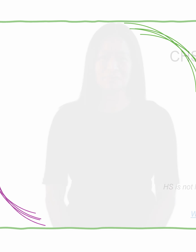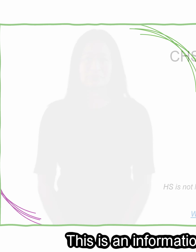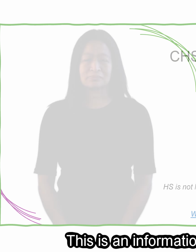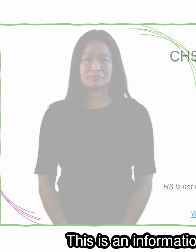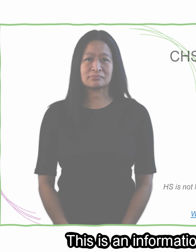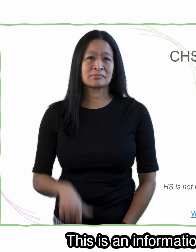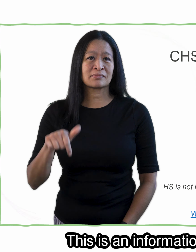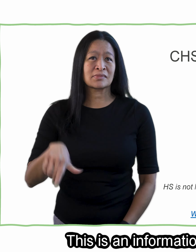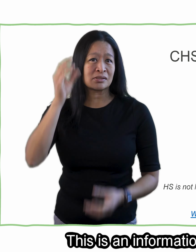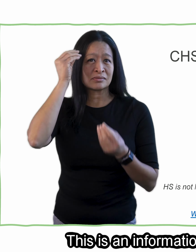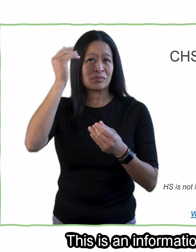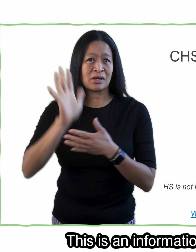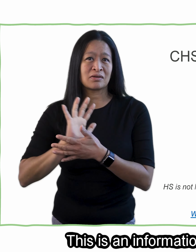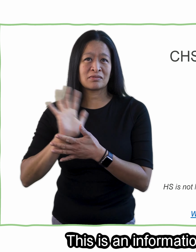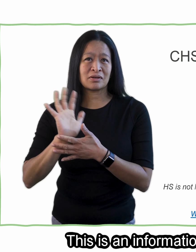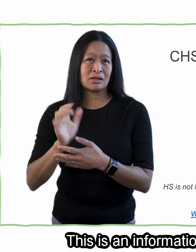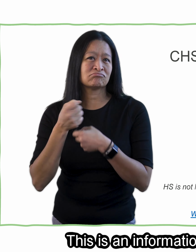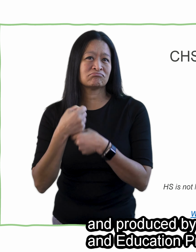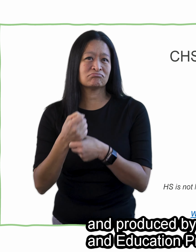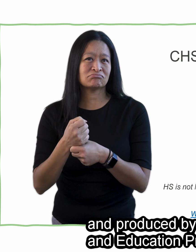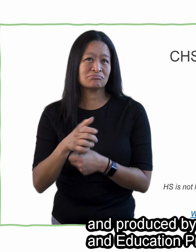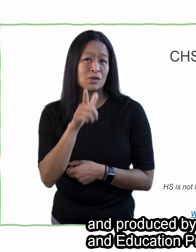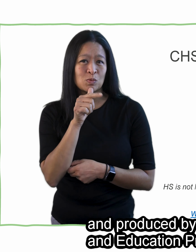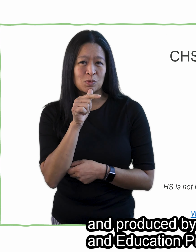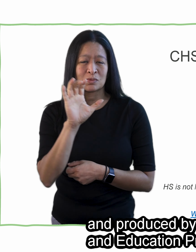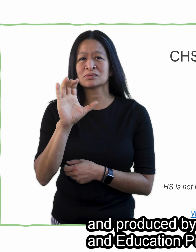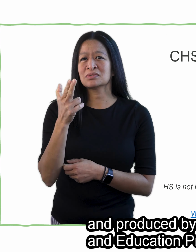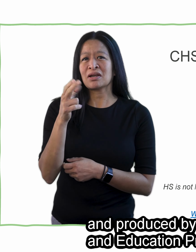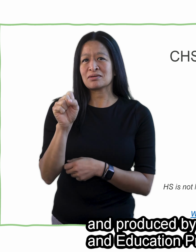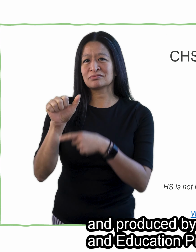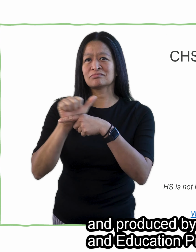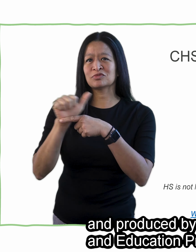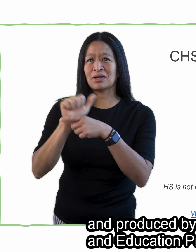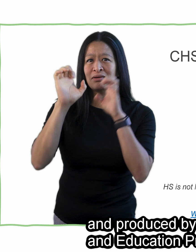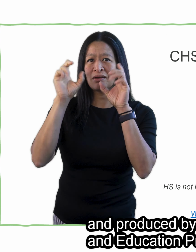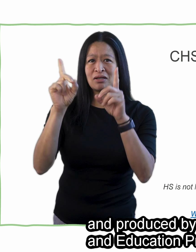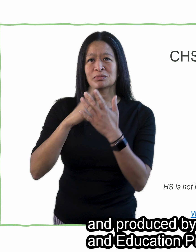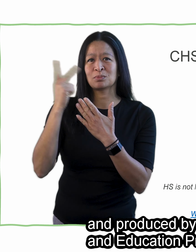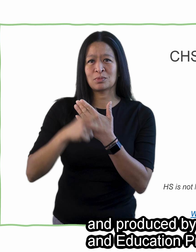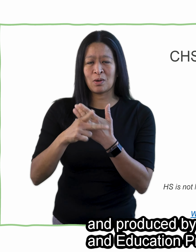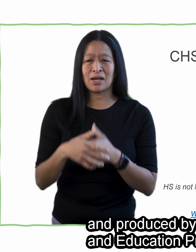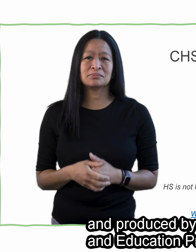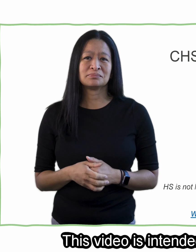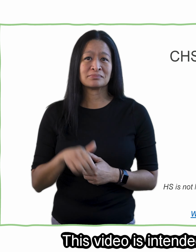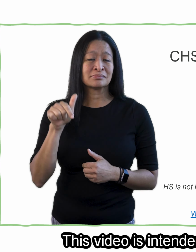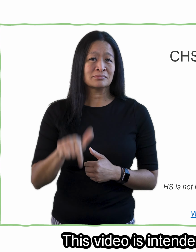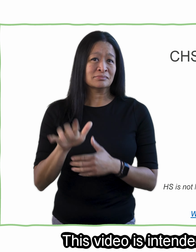This is an informational video created and produced by CHS Training and Education Program. This video is